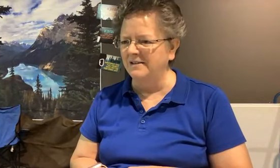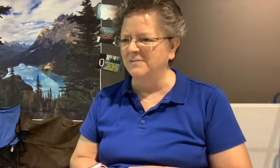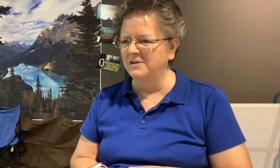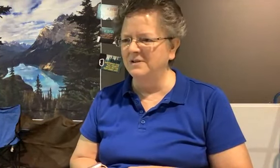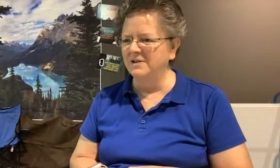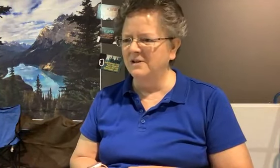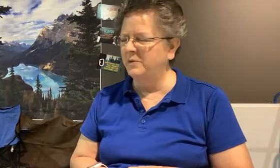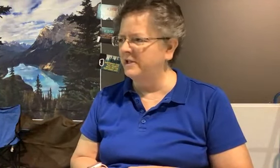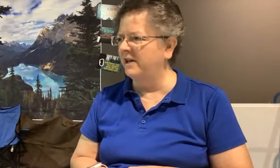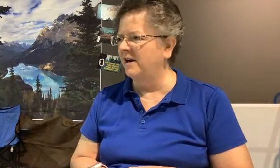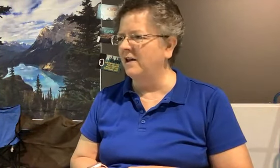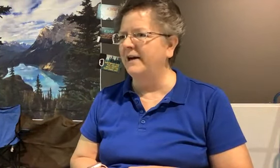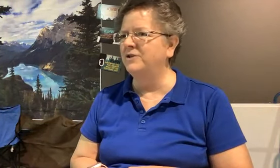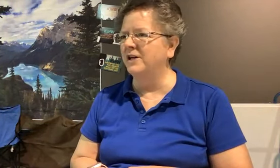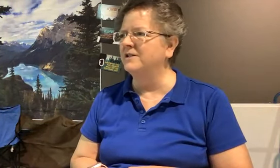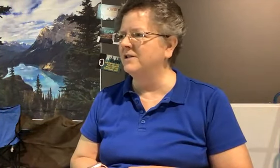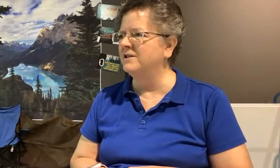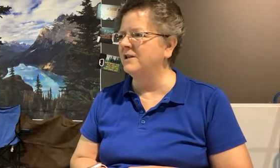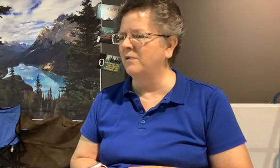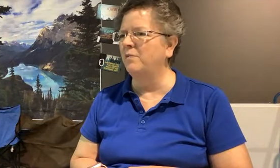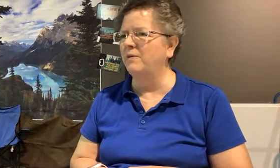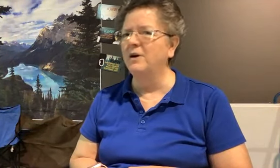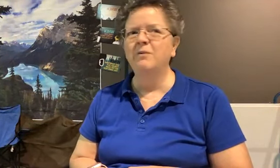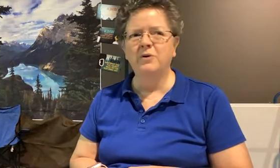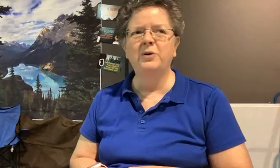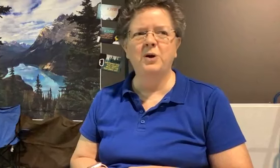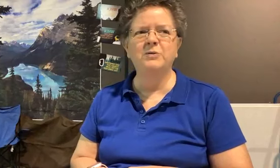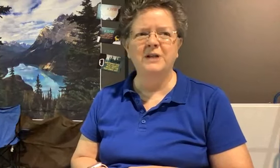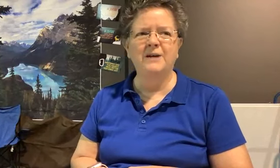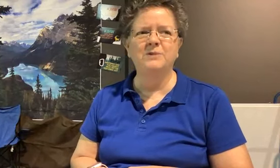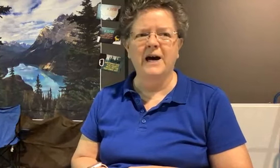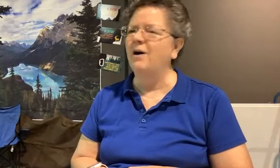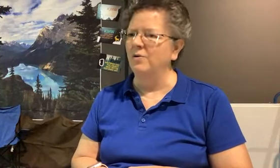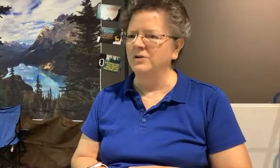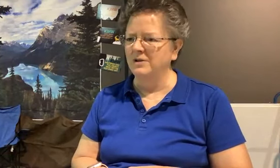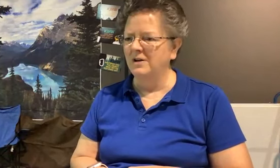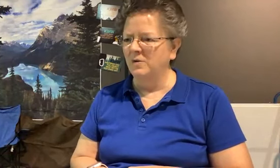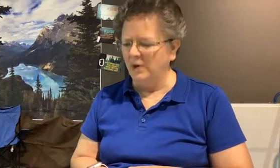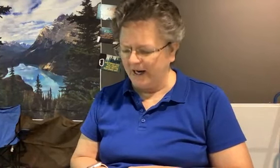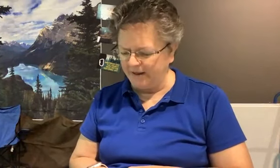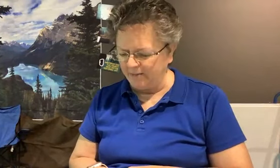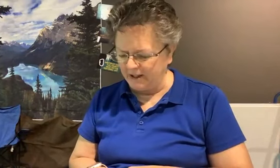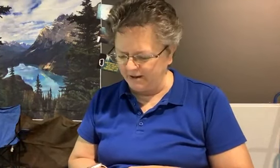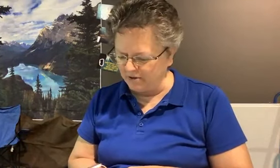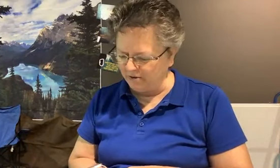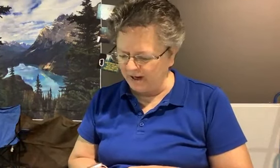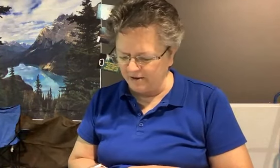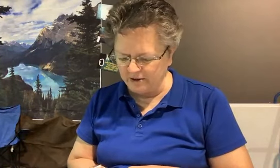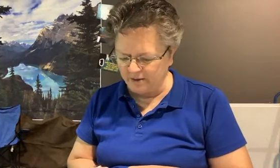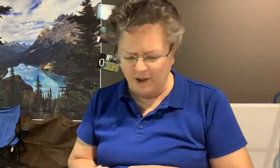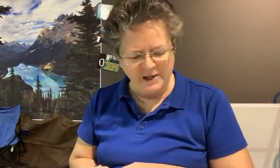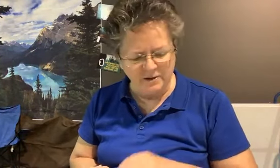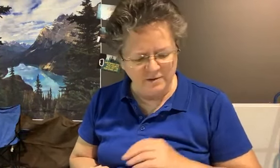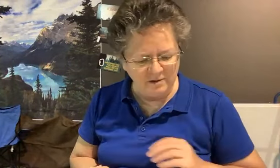names. We saw that a lot in Genesis, that when we pulled those names out, we got that meaning. So great, Crystal. I'm